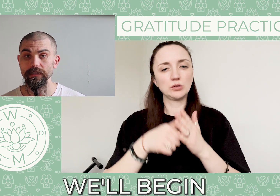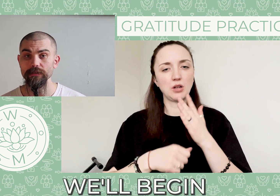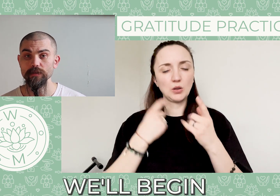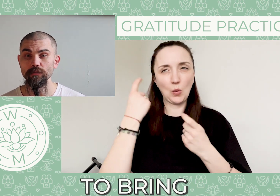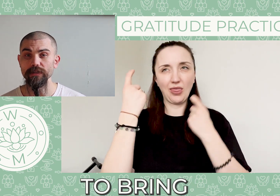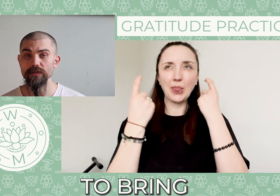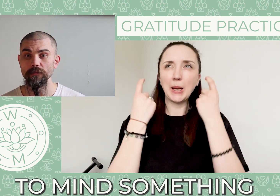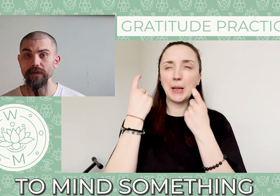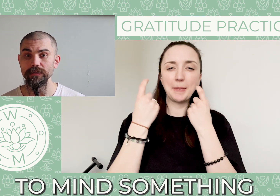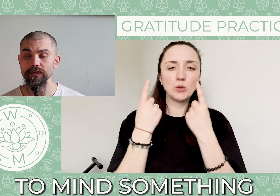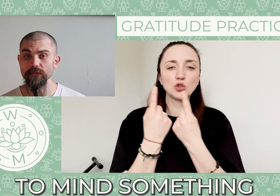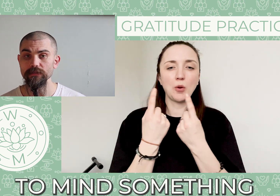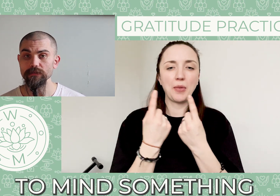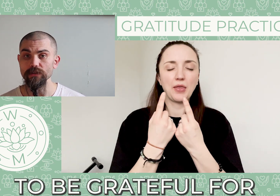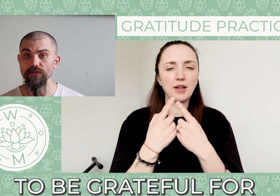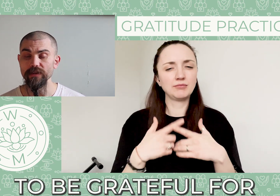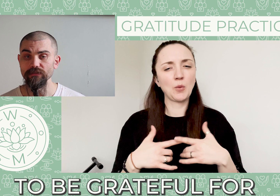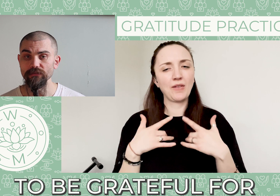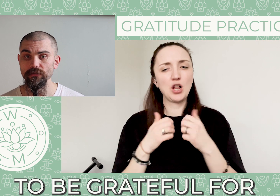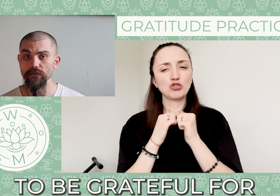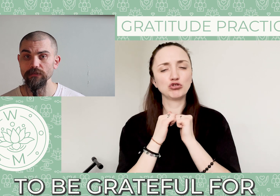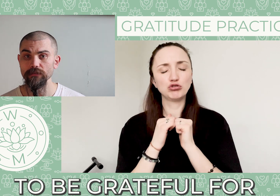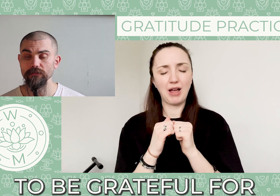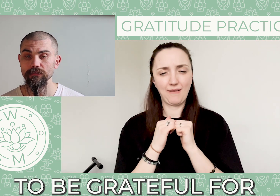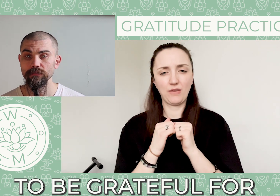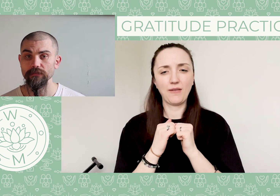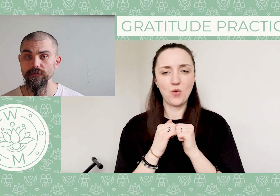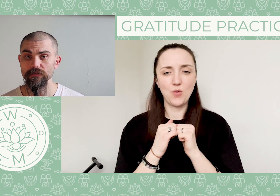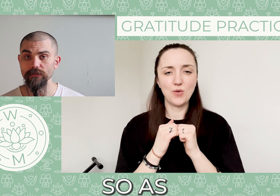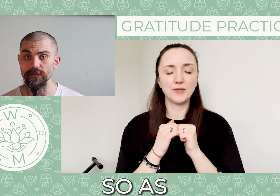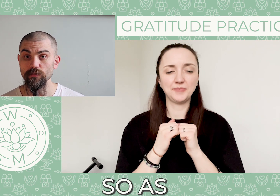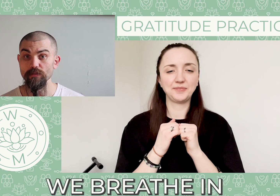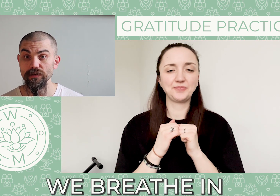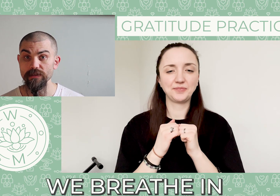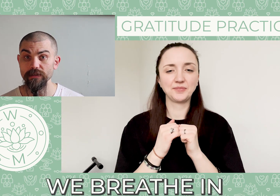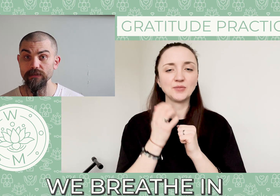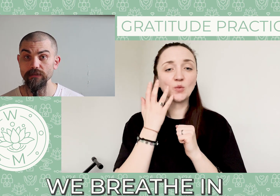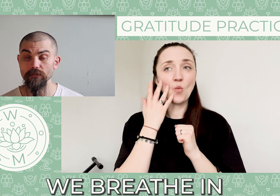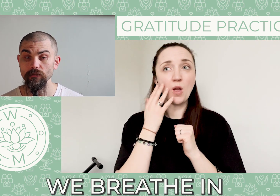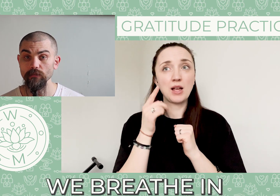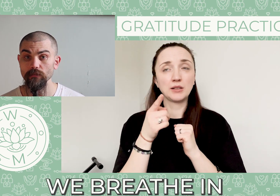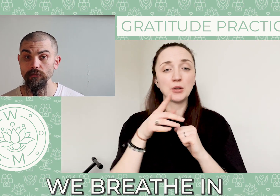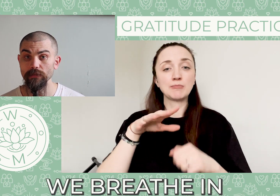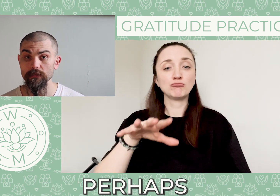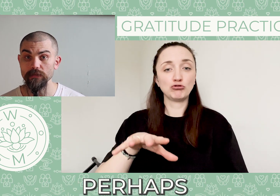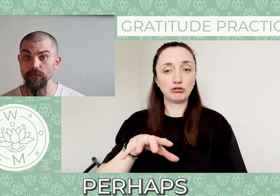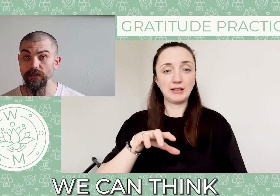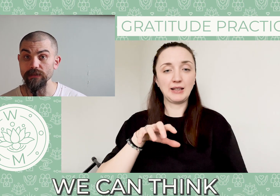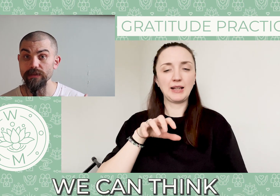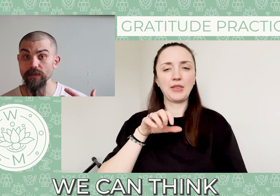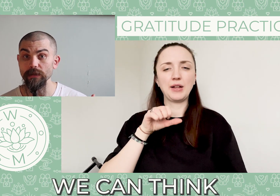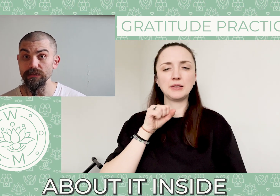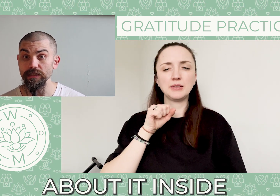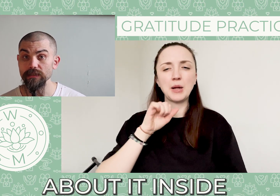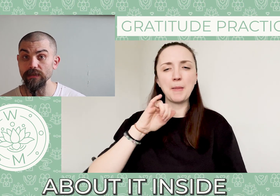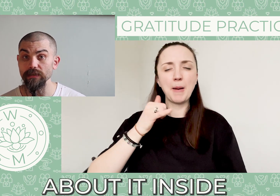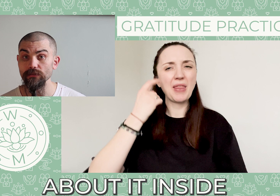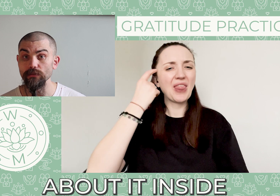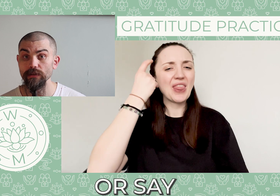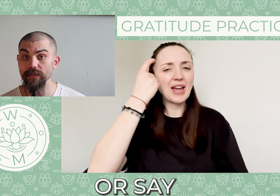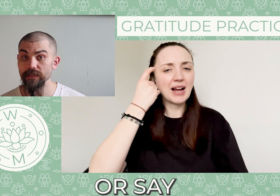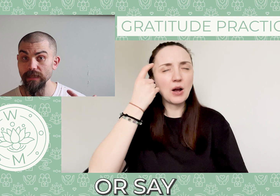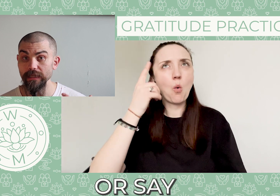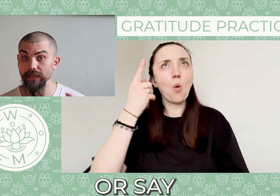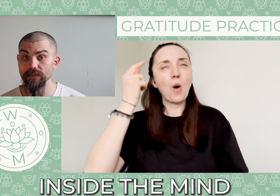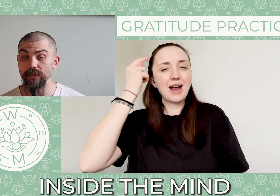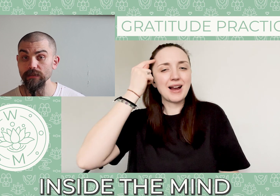we'll begin to bring to mind something to be grateful for. So as we breathe in, perhaps we can think about it inside